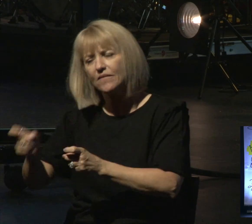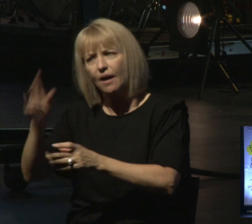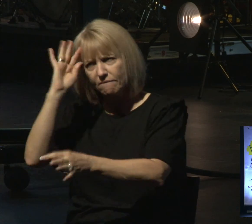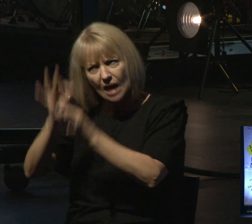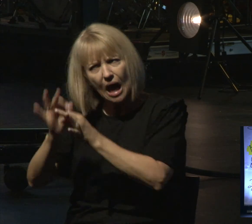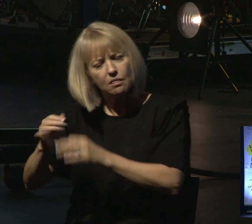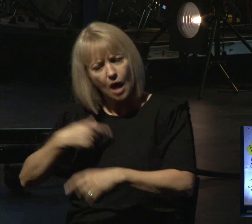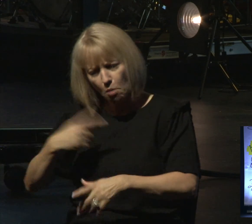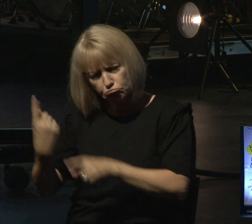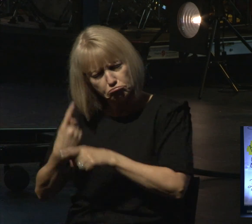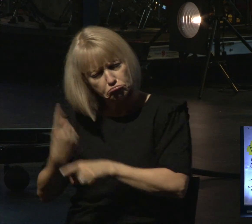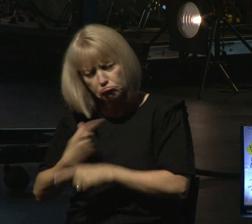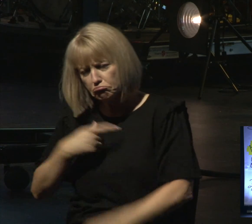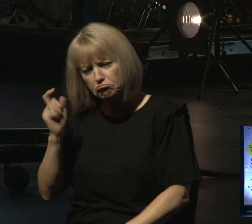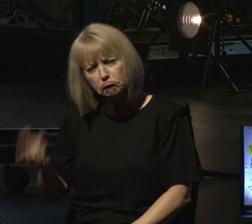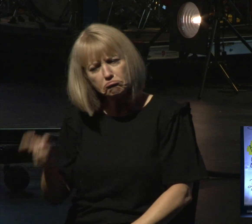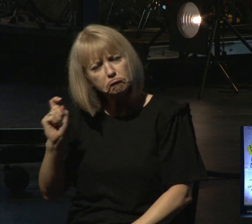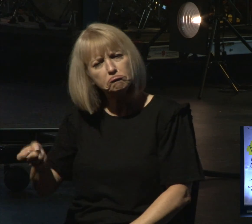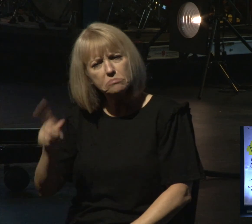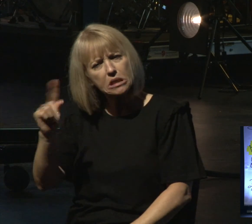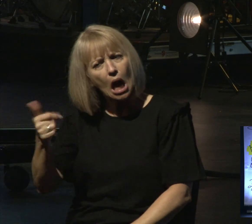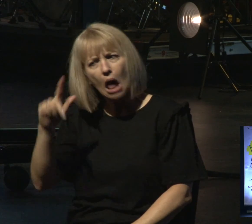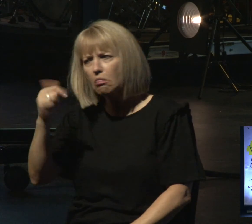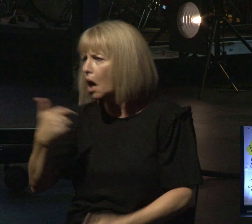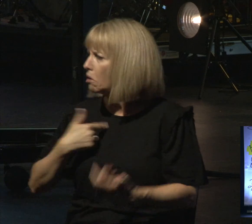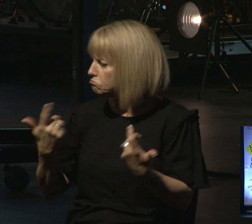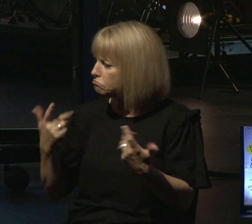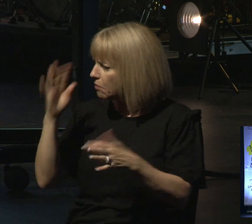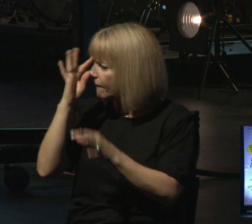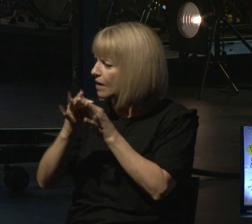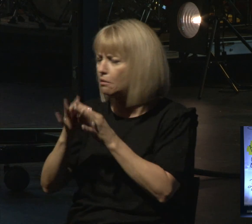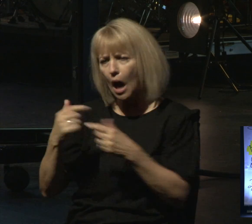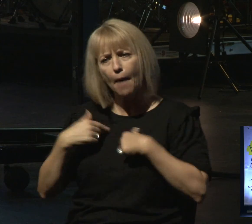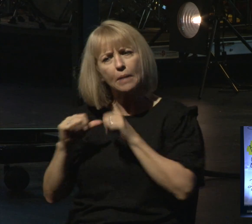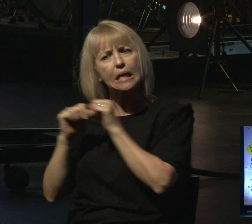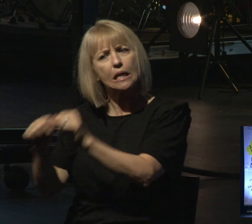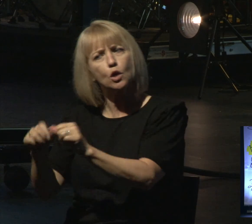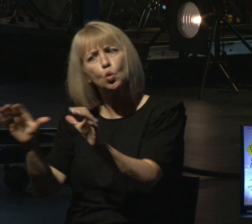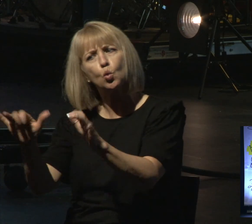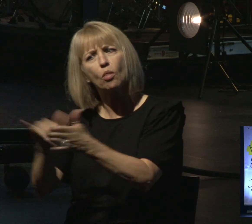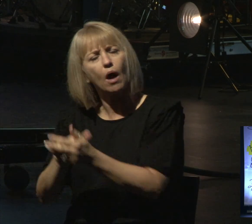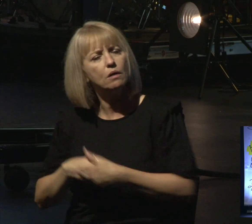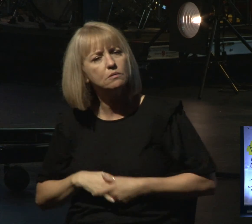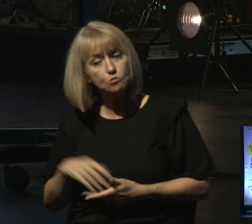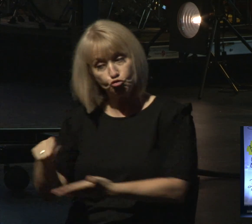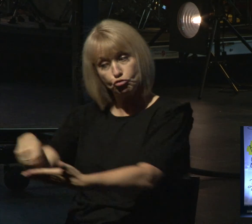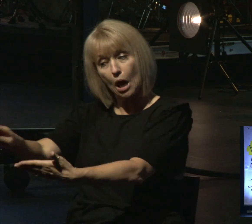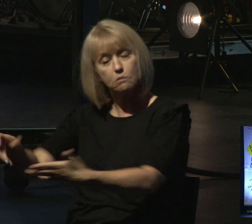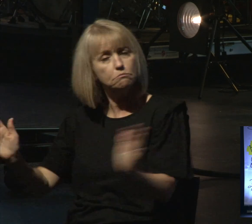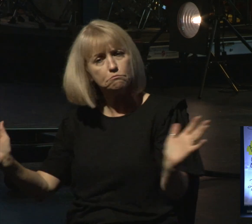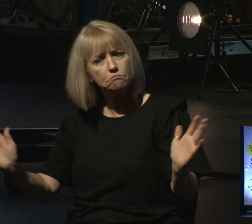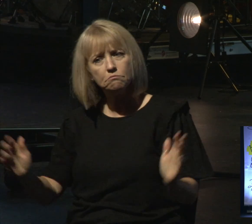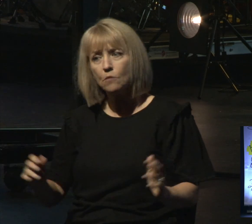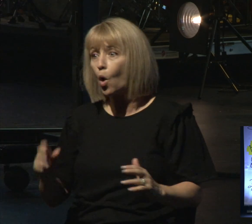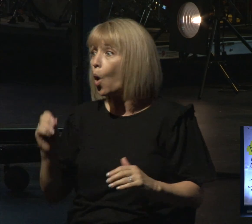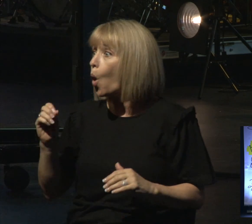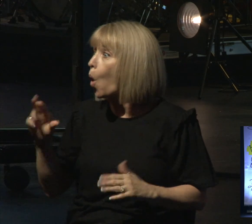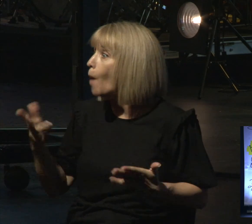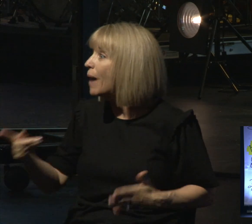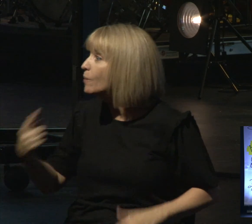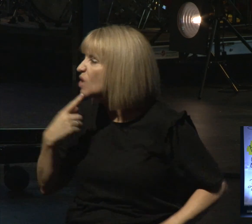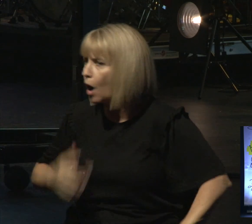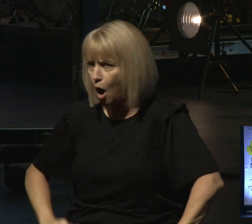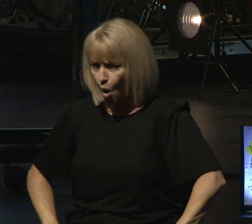faithfully, and so I'm going to continue giving regularly and faithfully at Harvester Christian Church. Maybe you want to check that box. Or maybe today you're like,